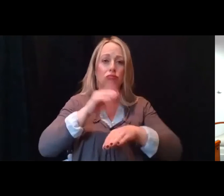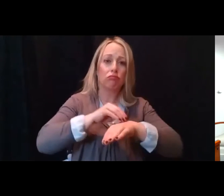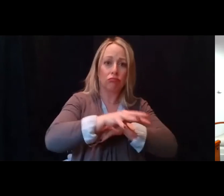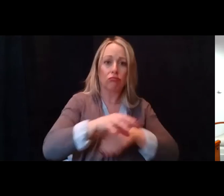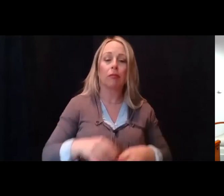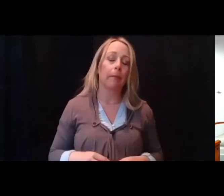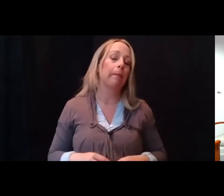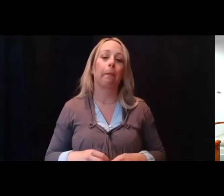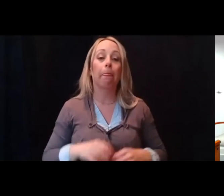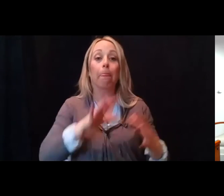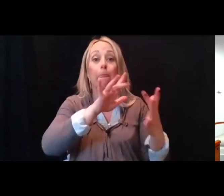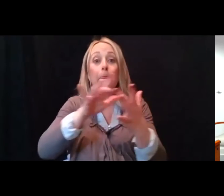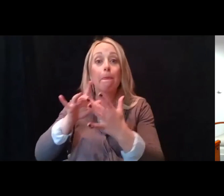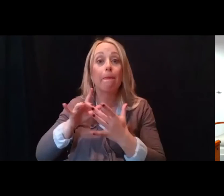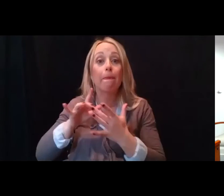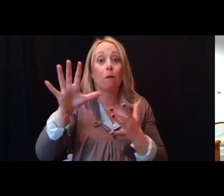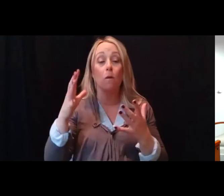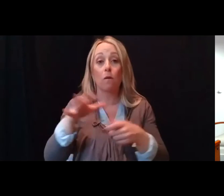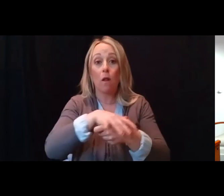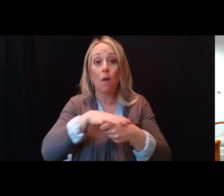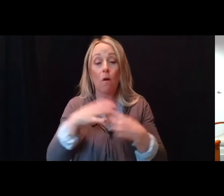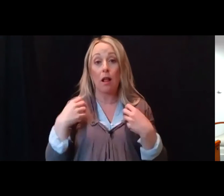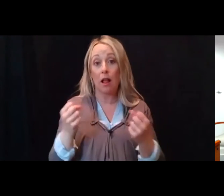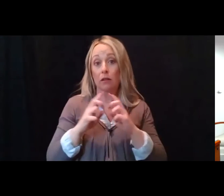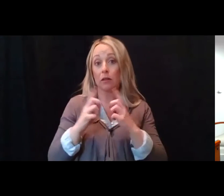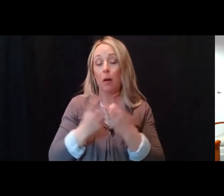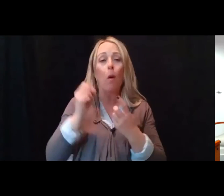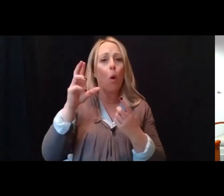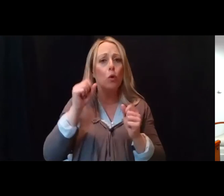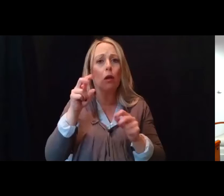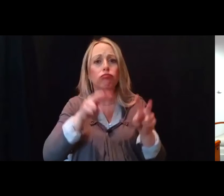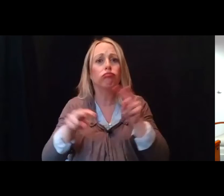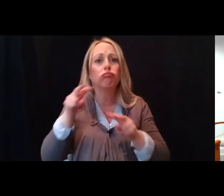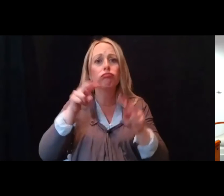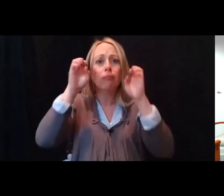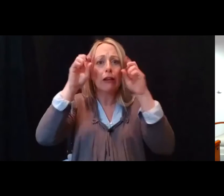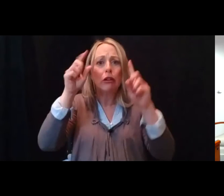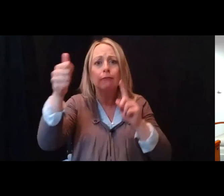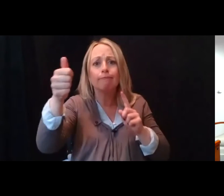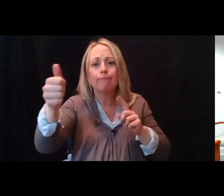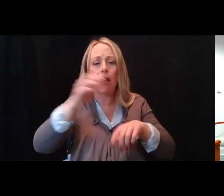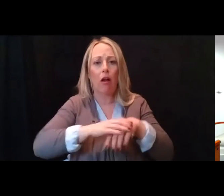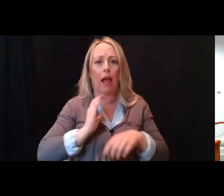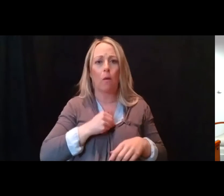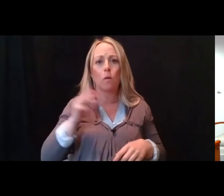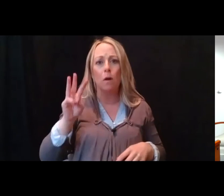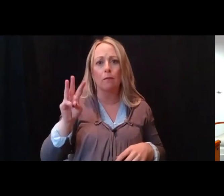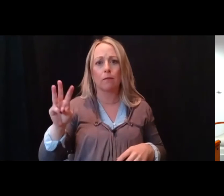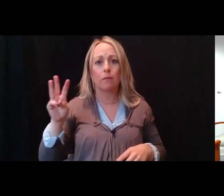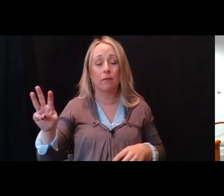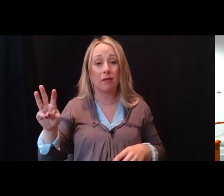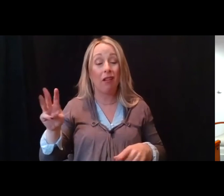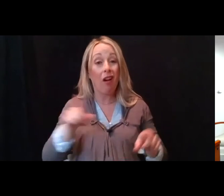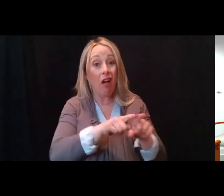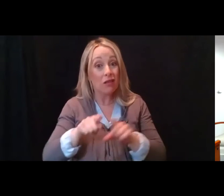Reach out to your local health department or learn more on our websites. Browse the thousands of pages the CDC has